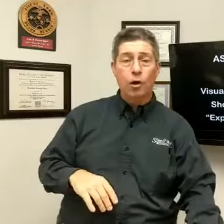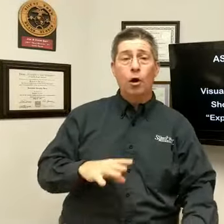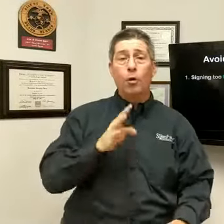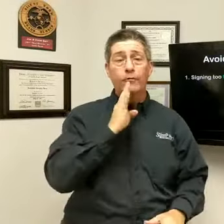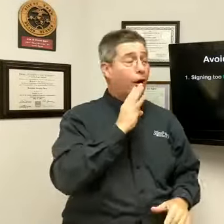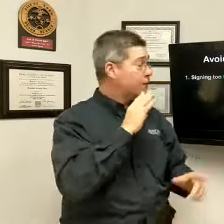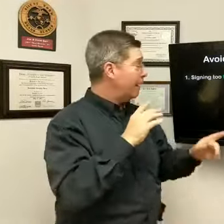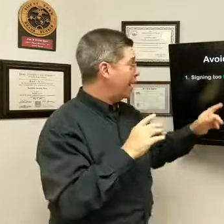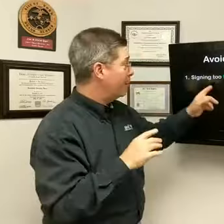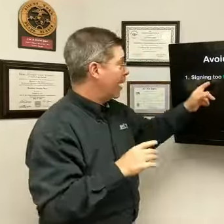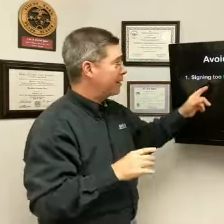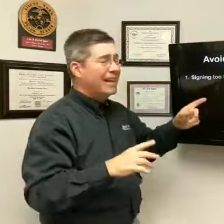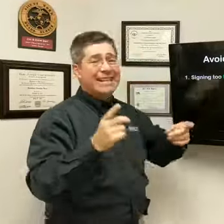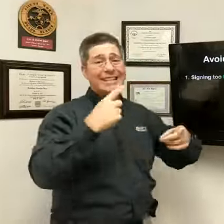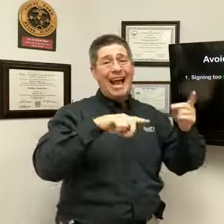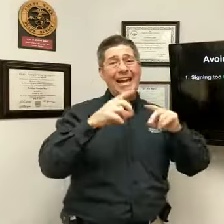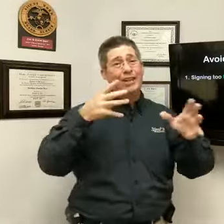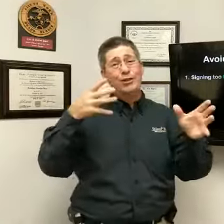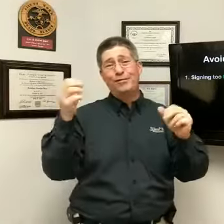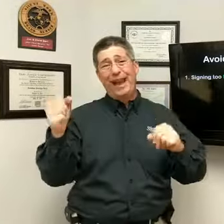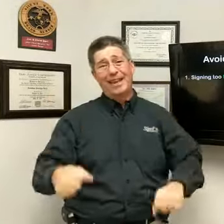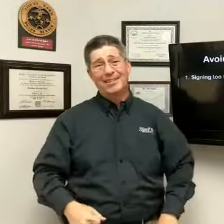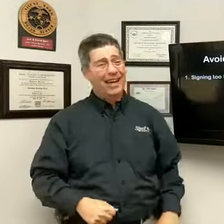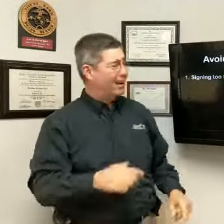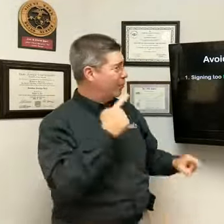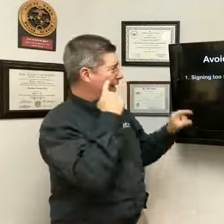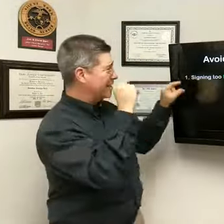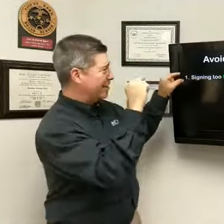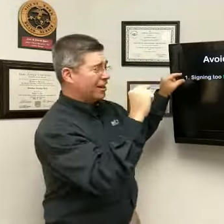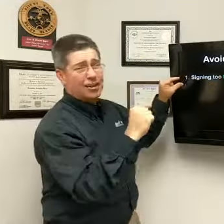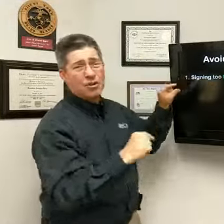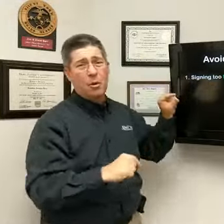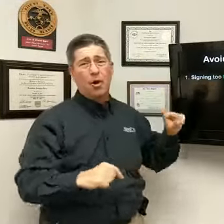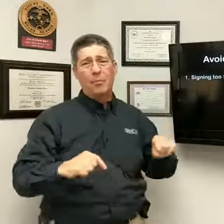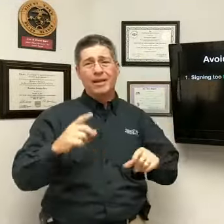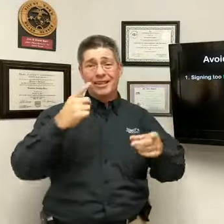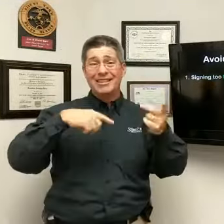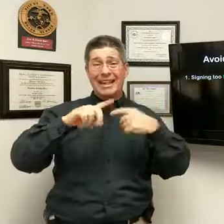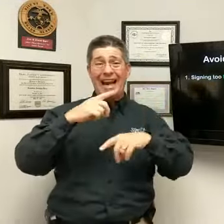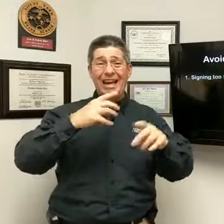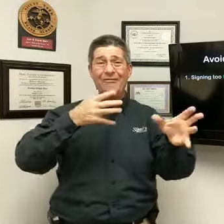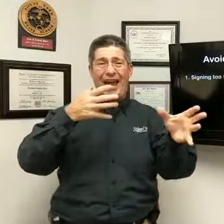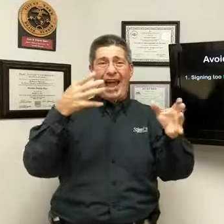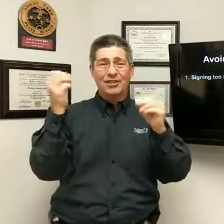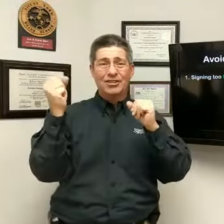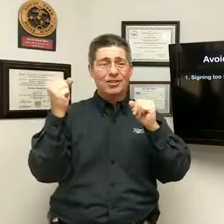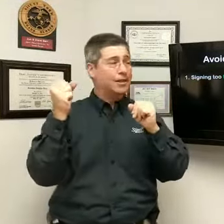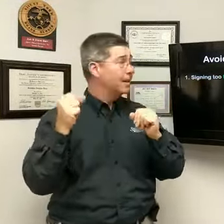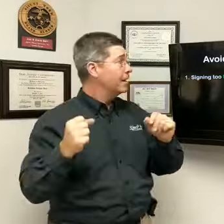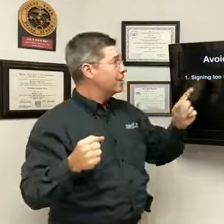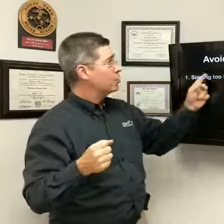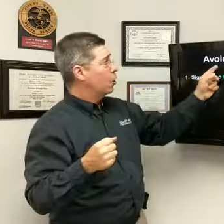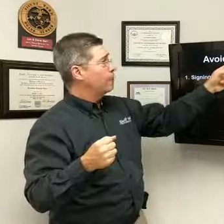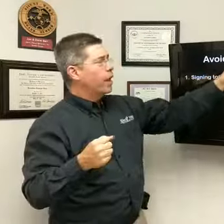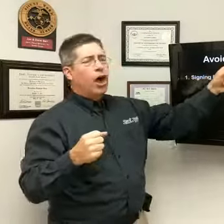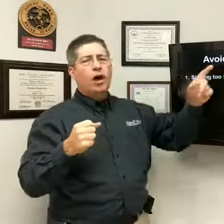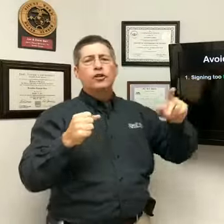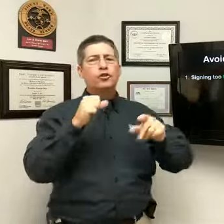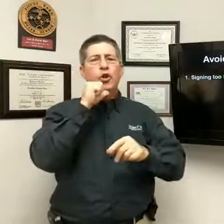we've talked a lot about signing too fast. I realize that's a little small, but it says signing fast. So don't